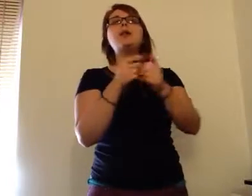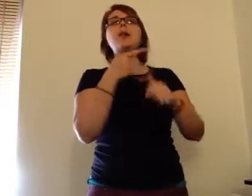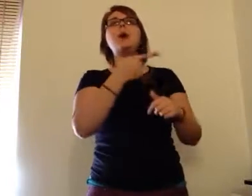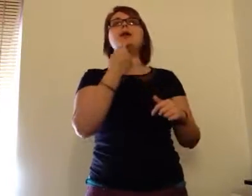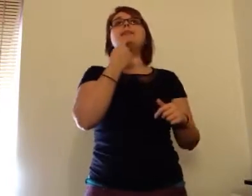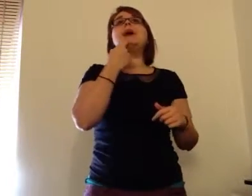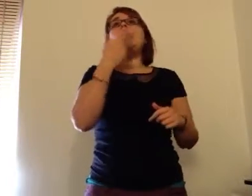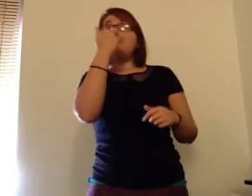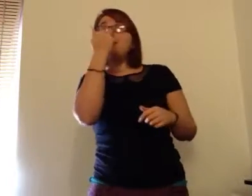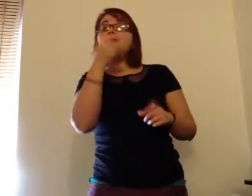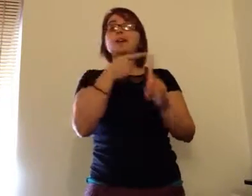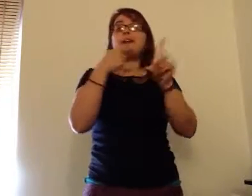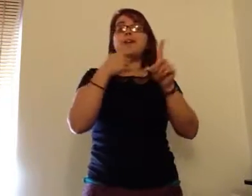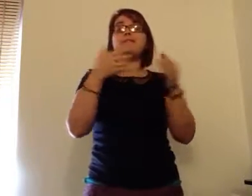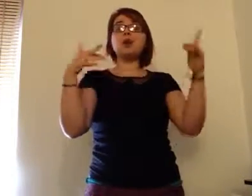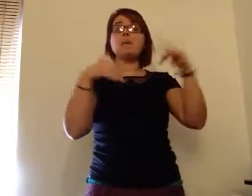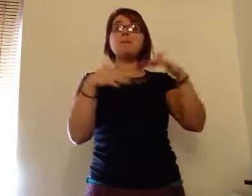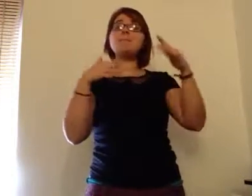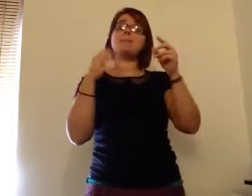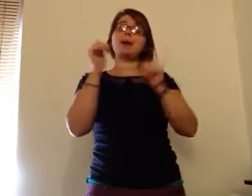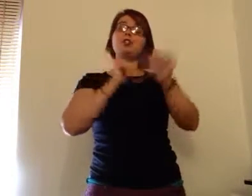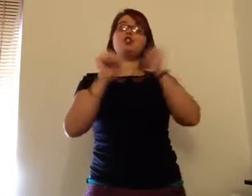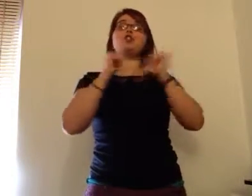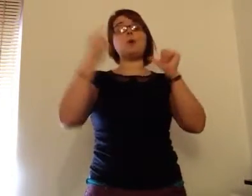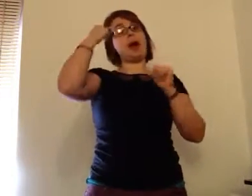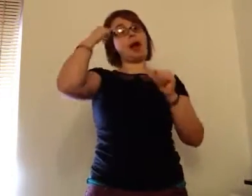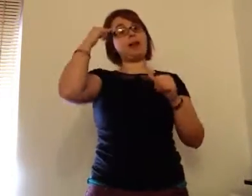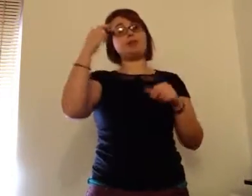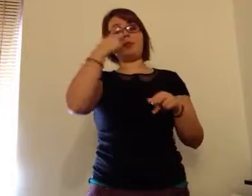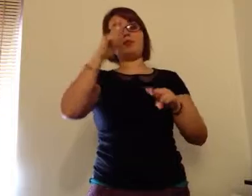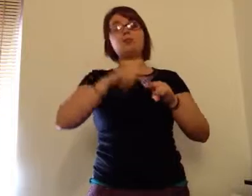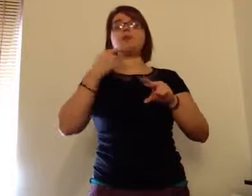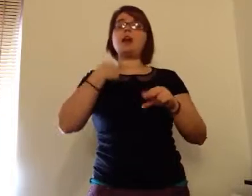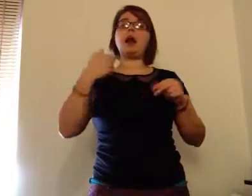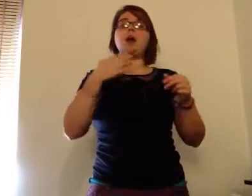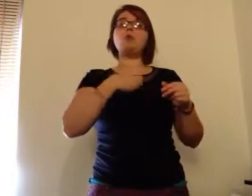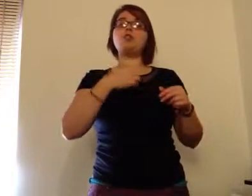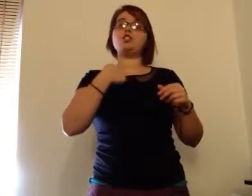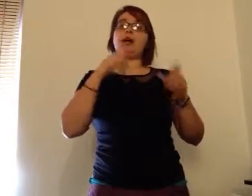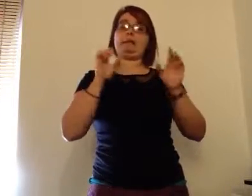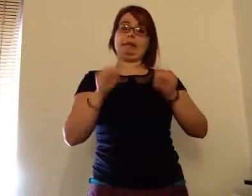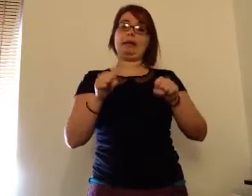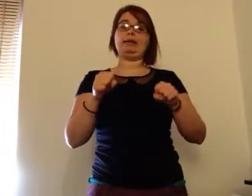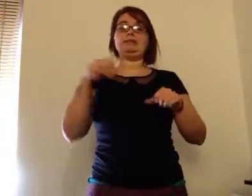So I thought it was very fun. And I wish I could still find that powder, but I don't know what happens to it. It might just be gelatin or something.